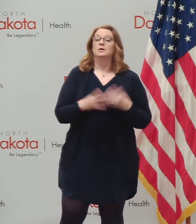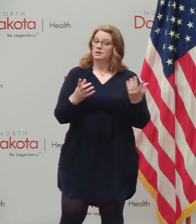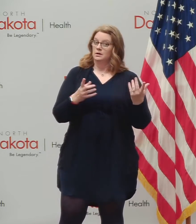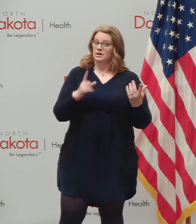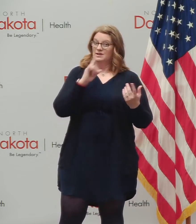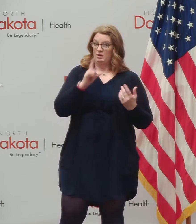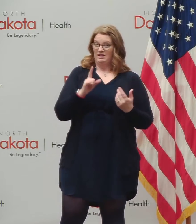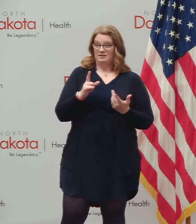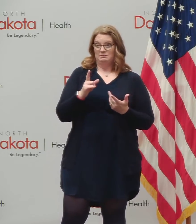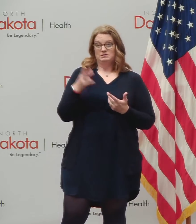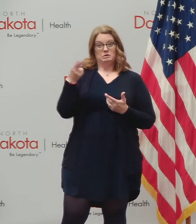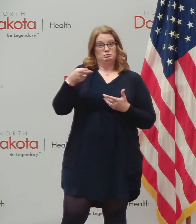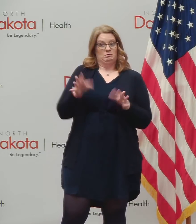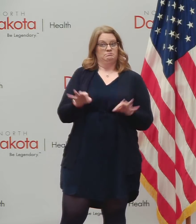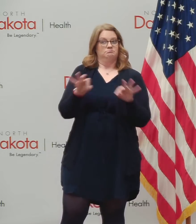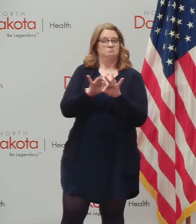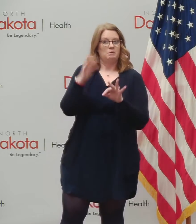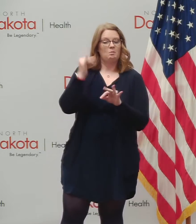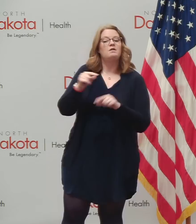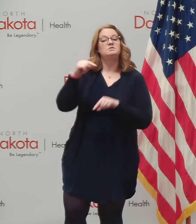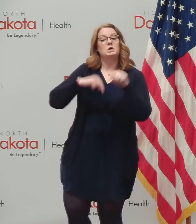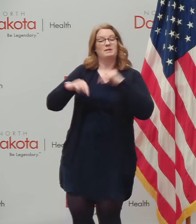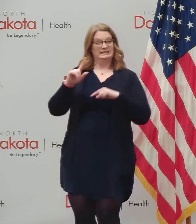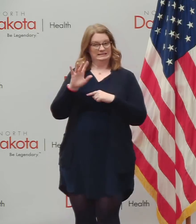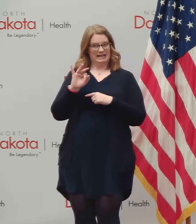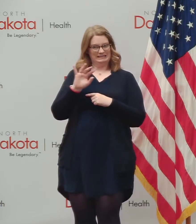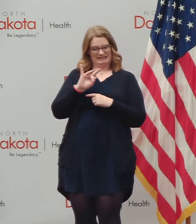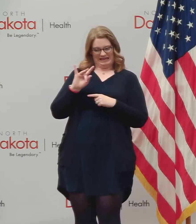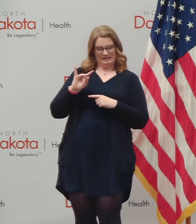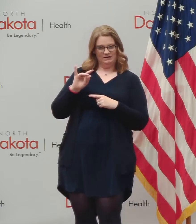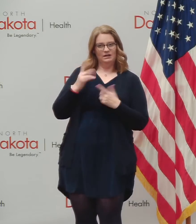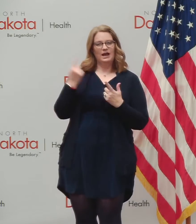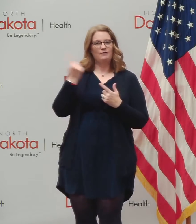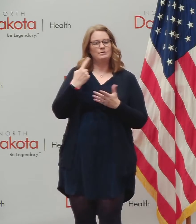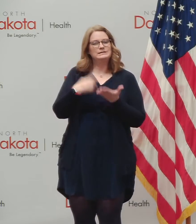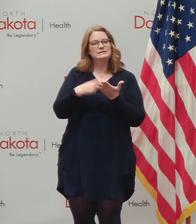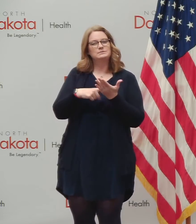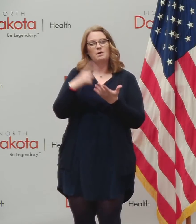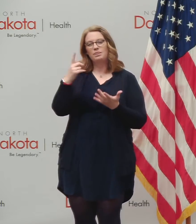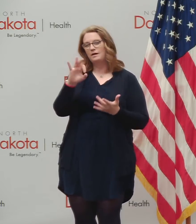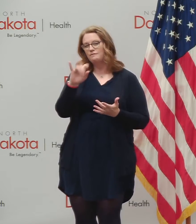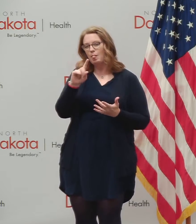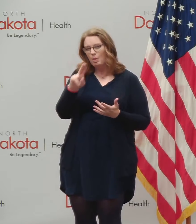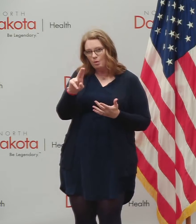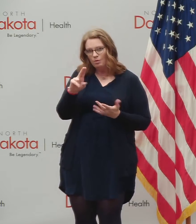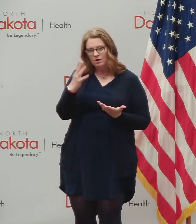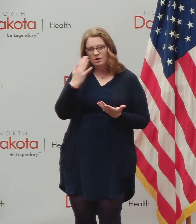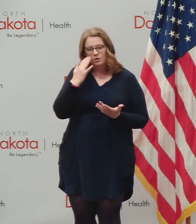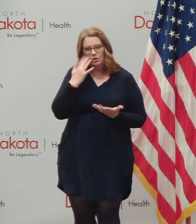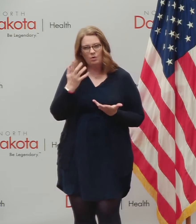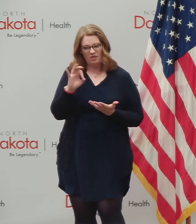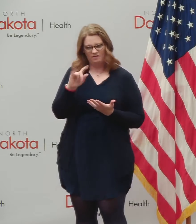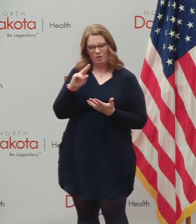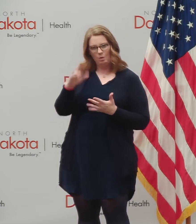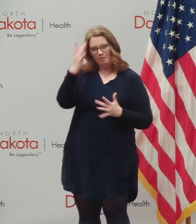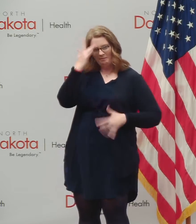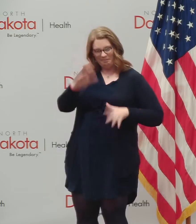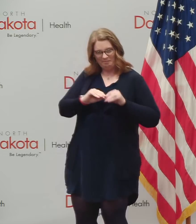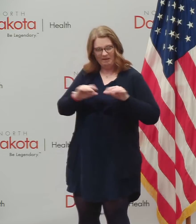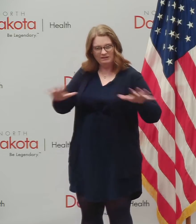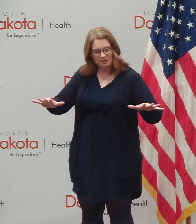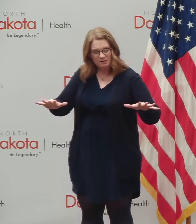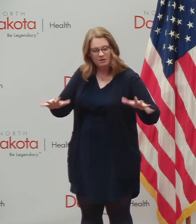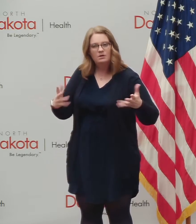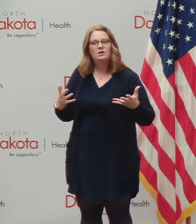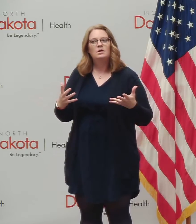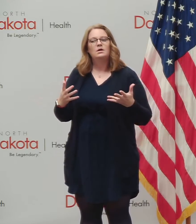if you go back to 1918, which everyone talks about the flu pandemic, the global flu pandemic at that point in time,